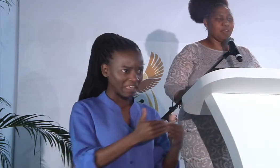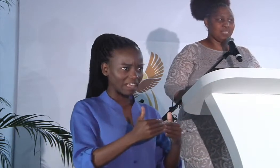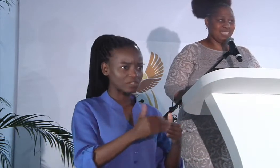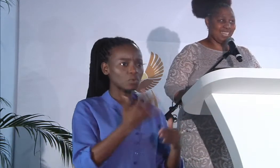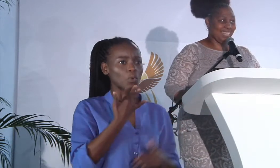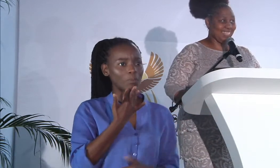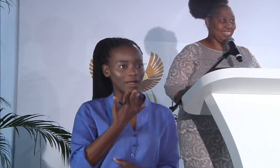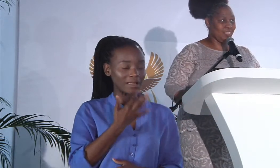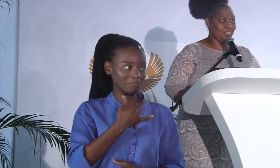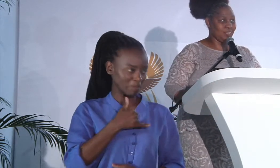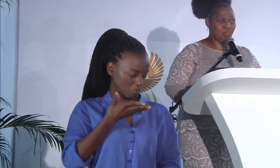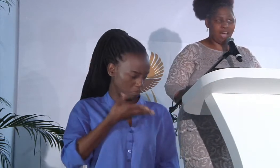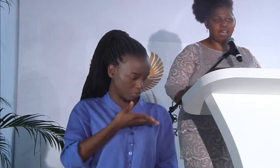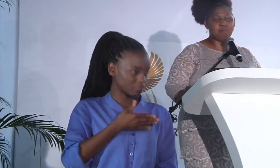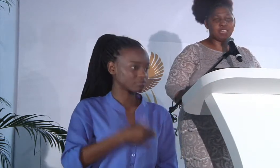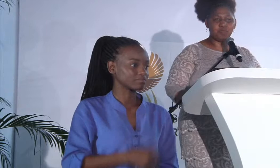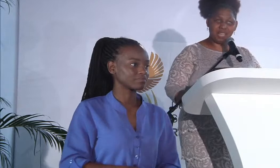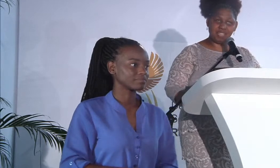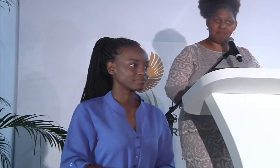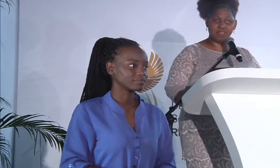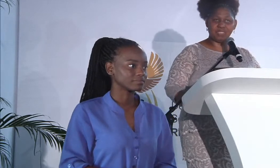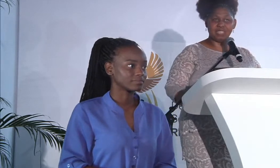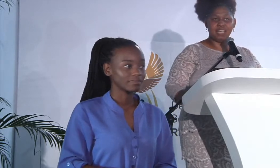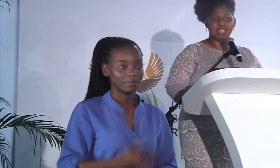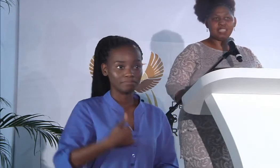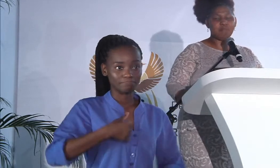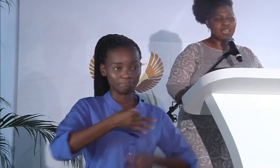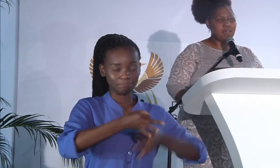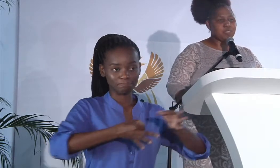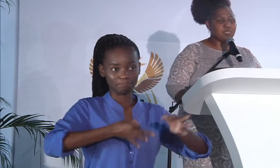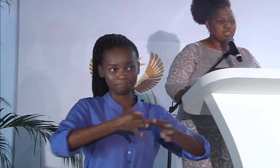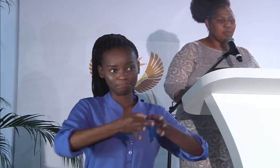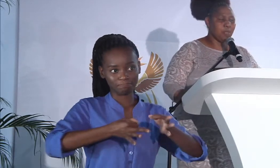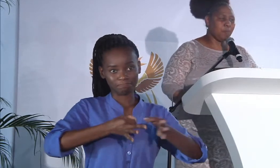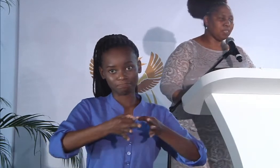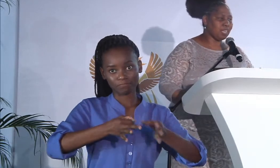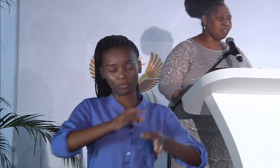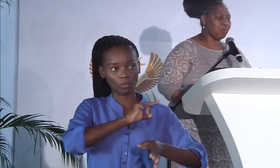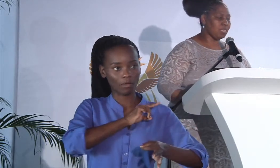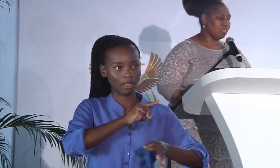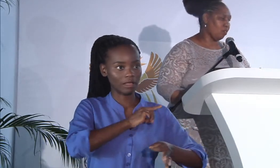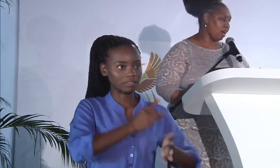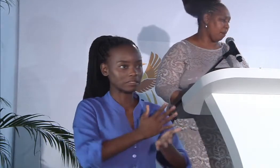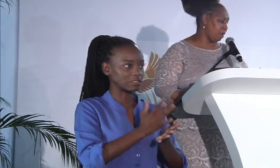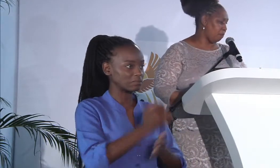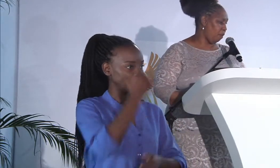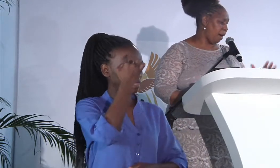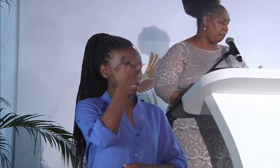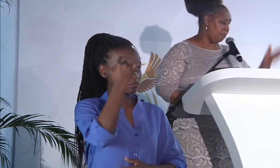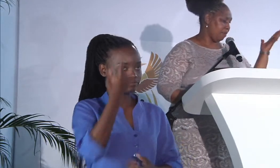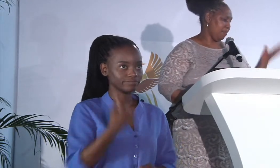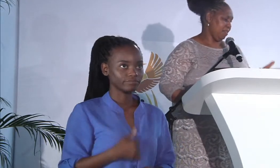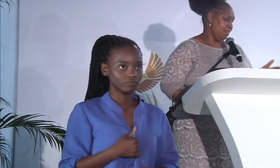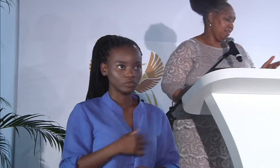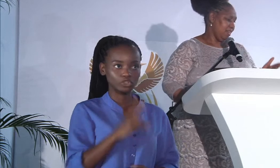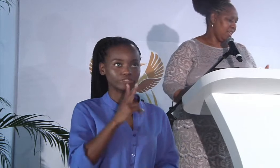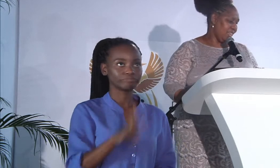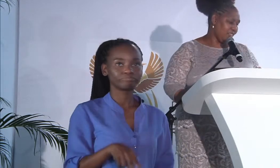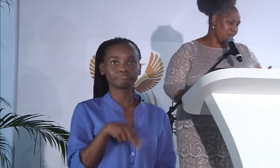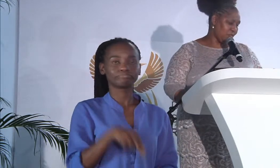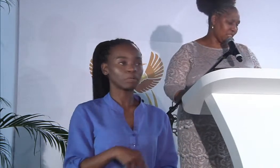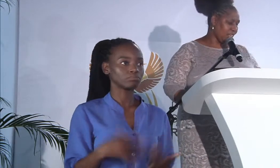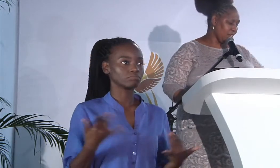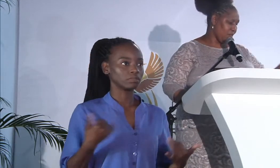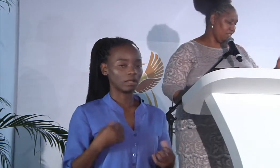I was there. So I'm explaining because sometimes people think we just rock up and pop up and then